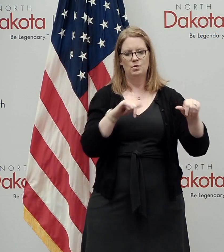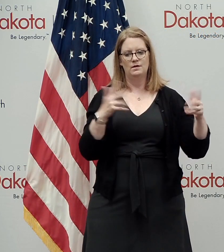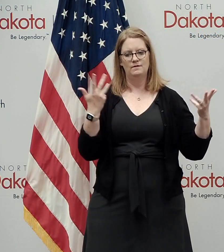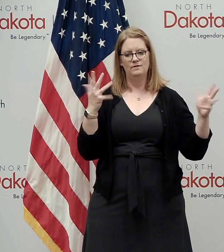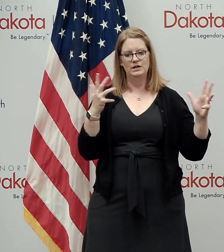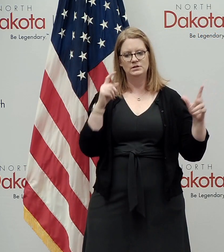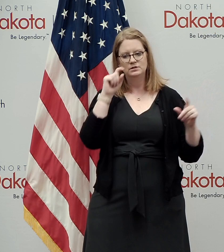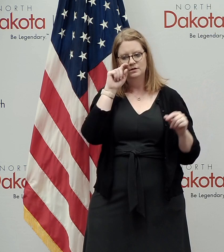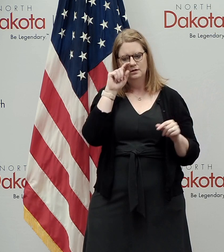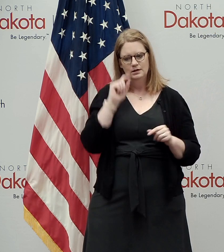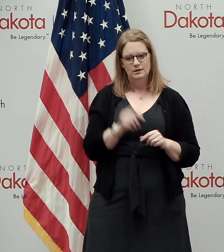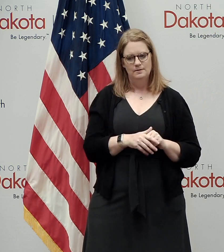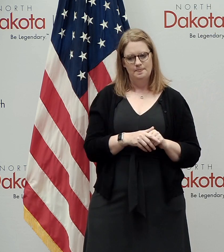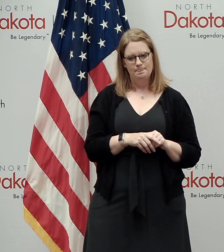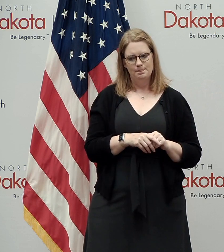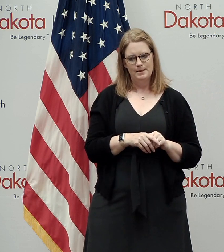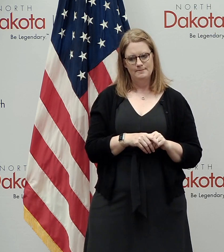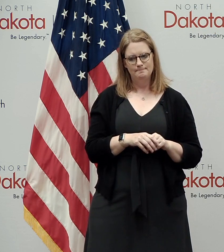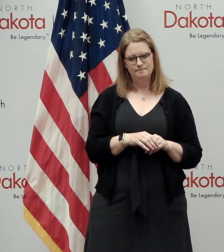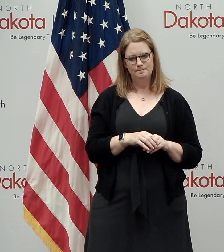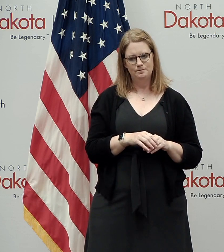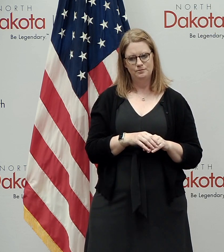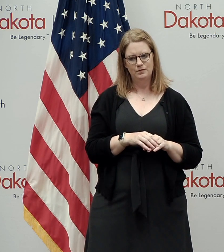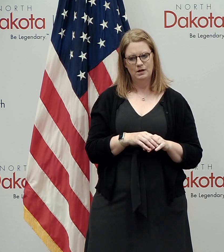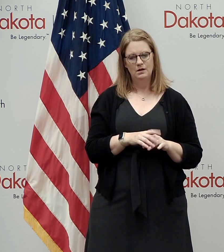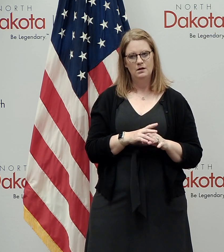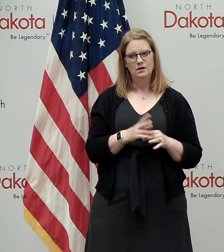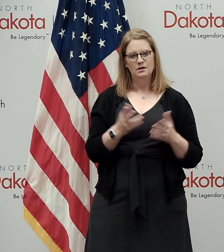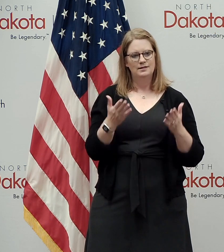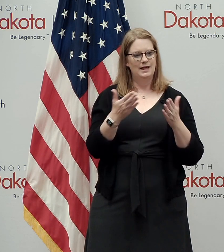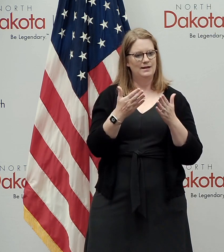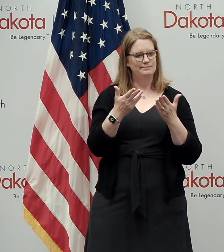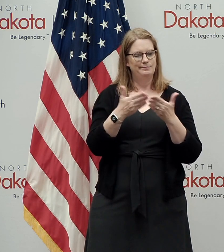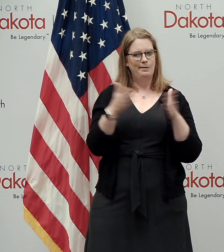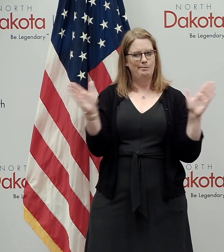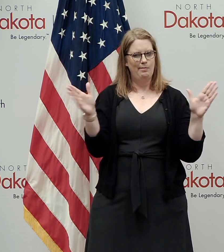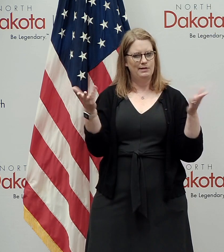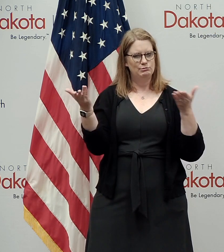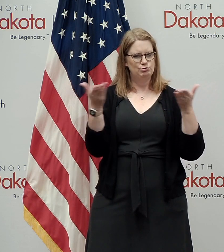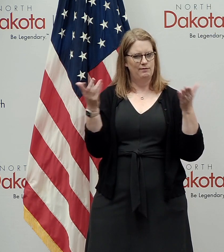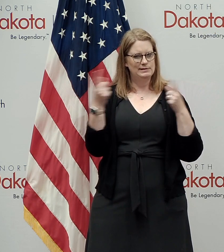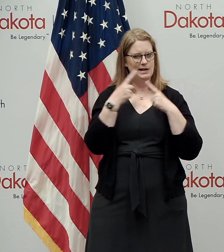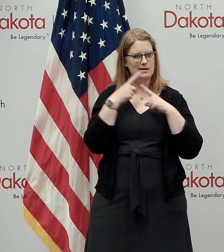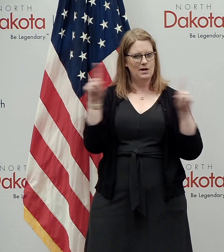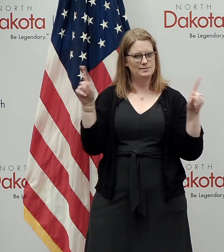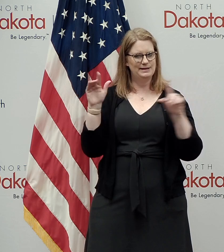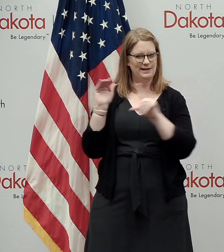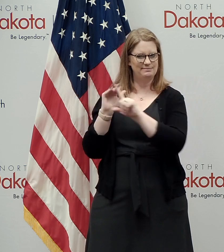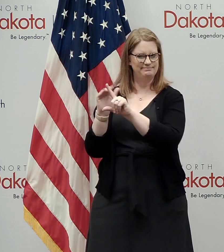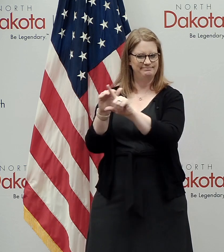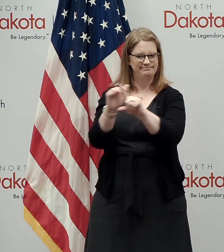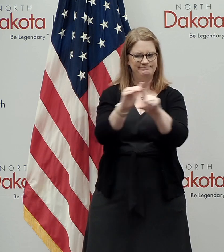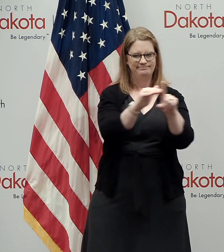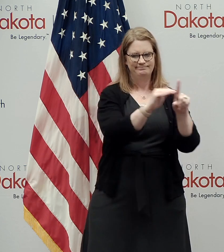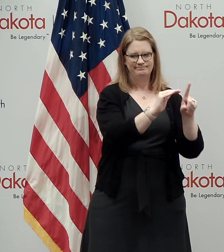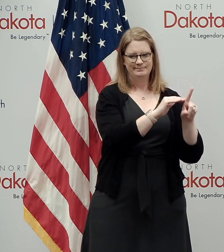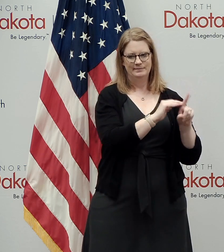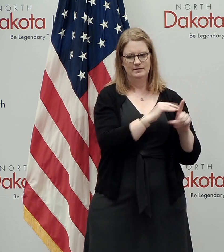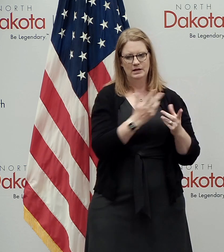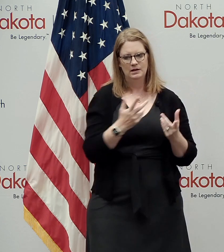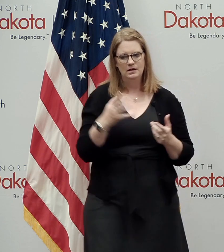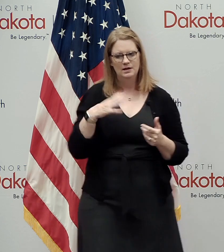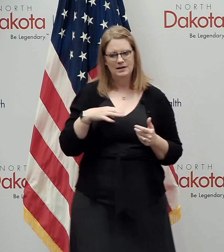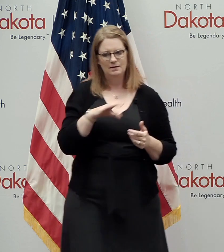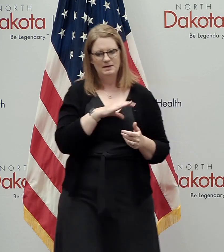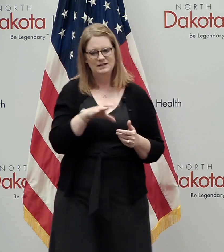wanted to put out a sort of a statewide public service announcement on behalf of the North Dakota Commission